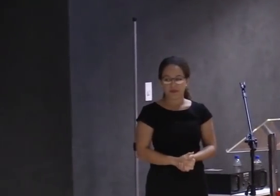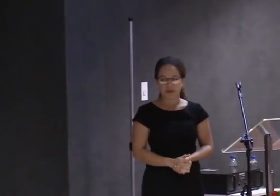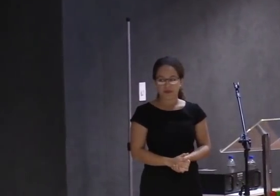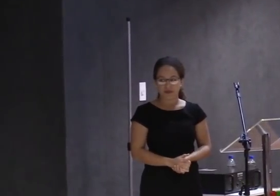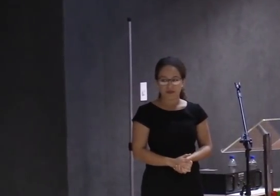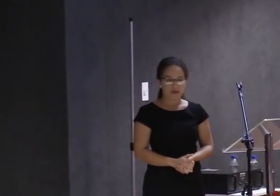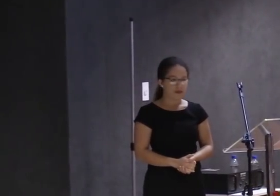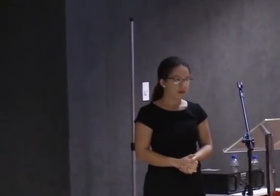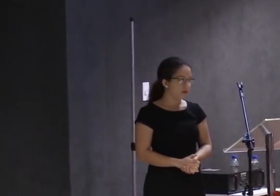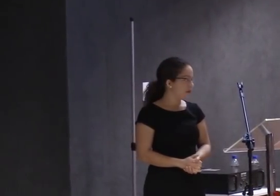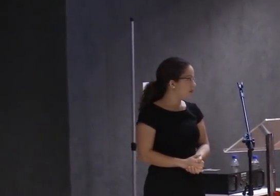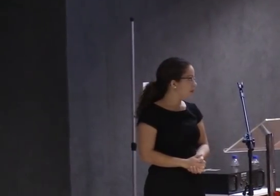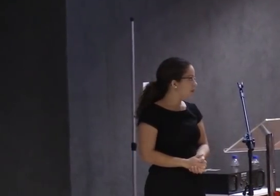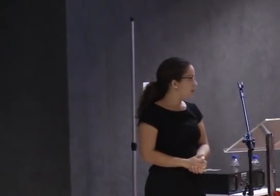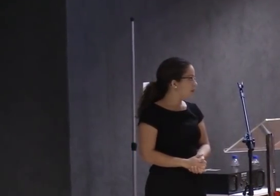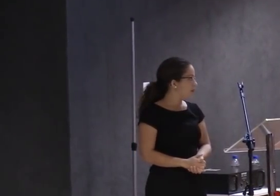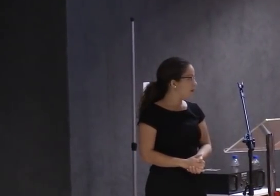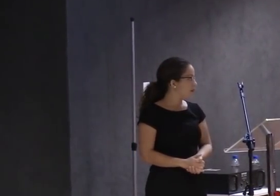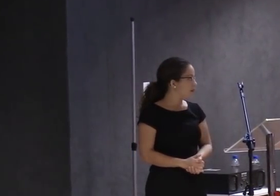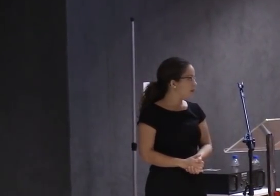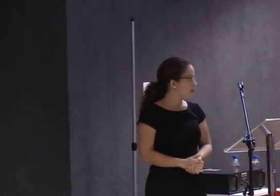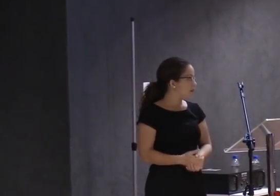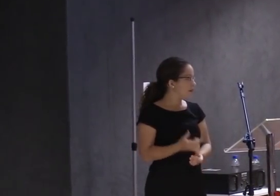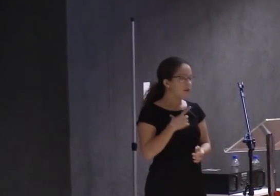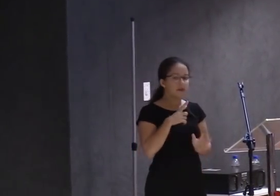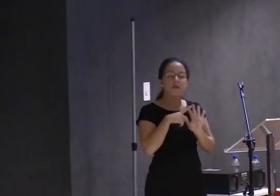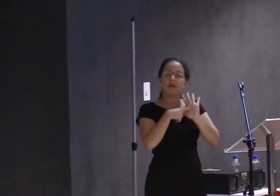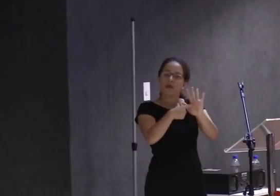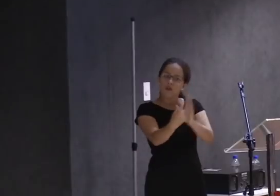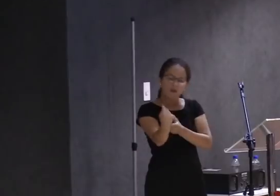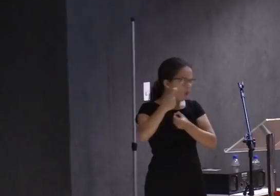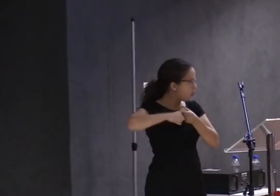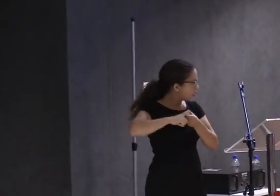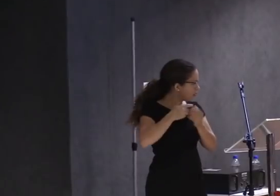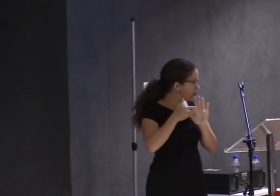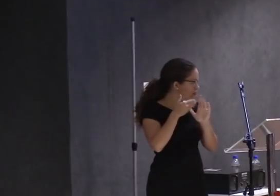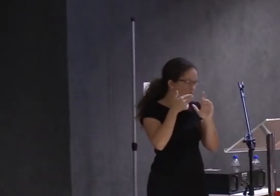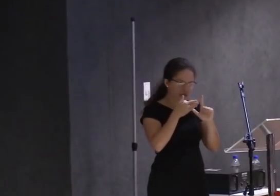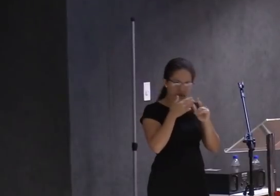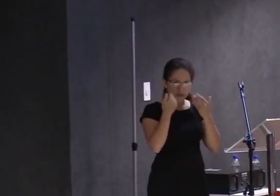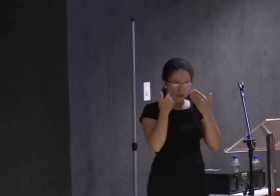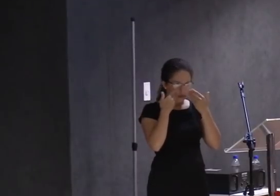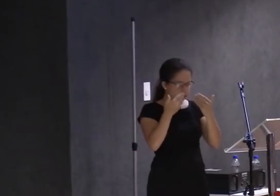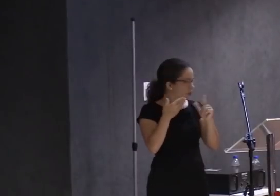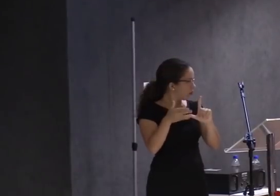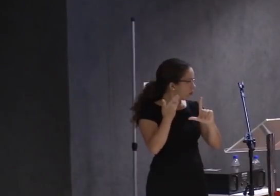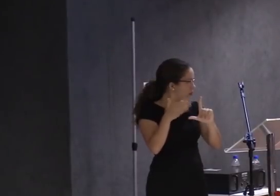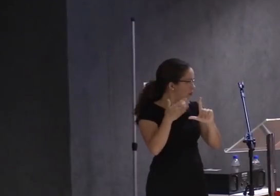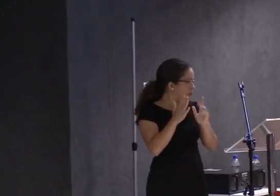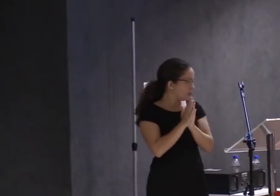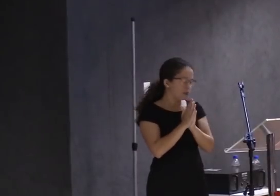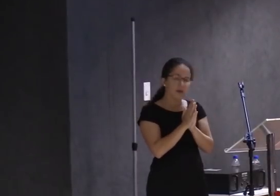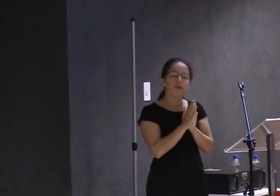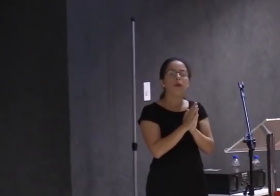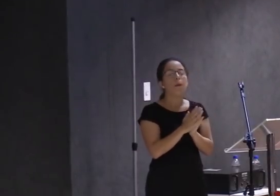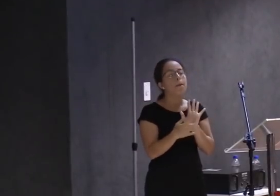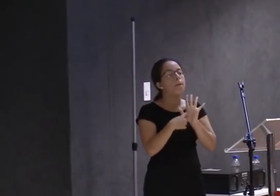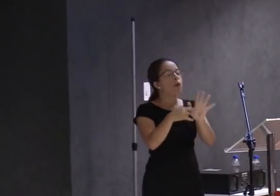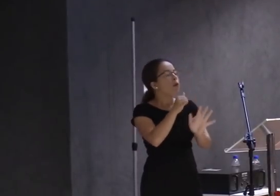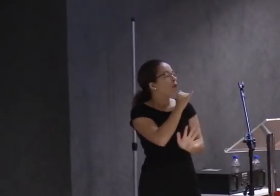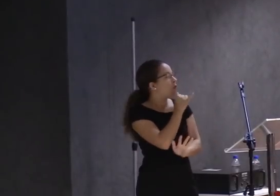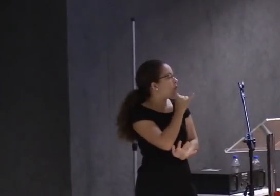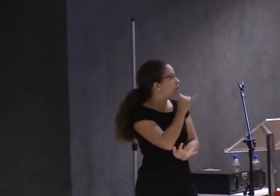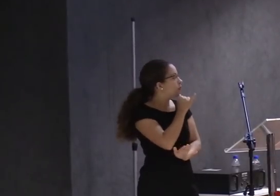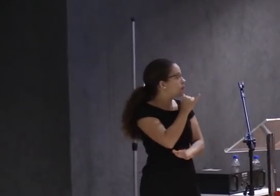So, can we go back to the presentation, please? So this was one example of the